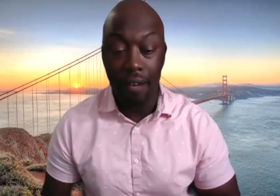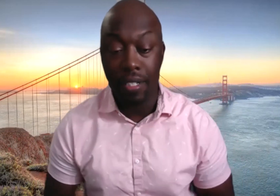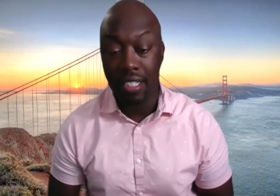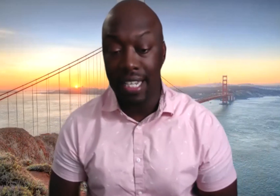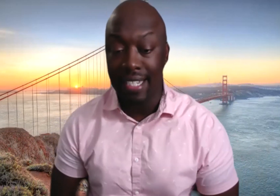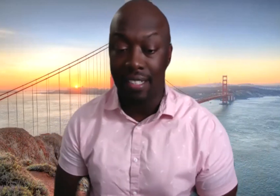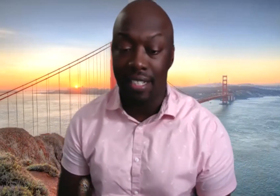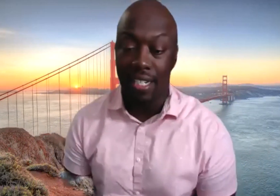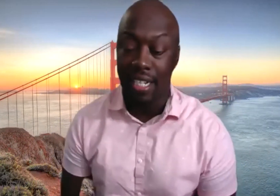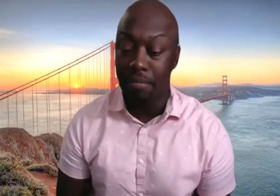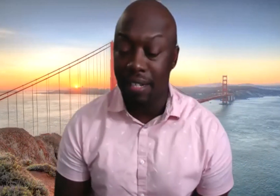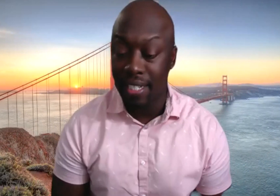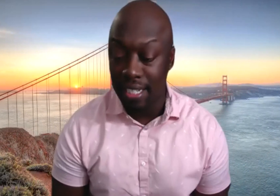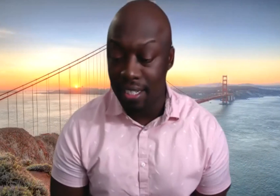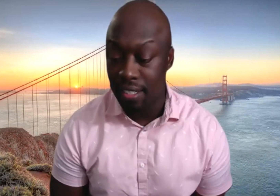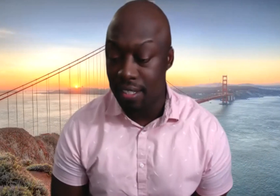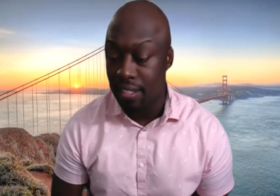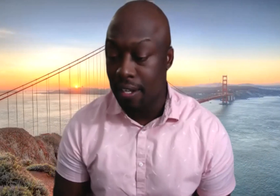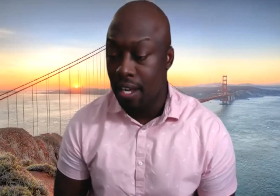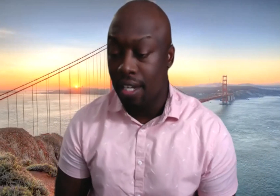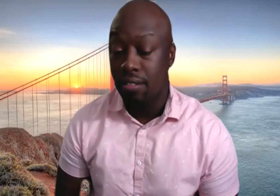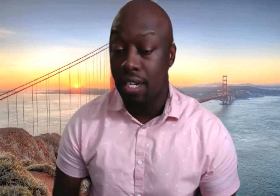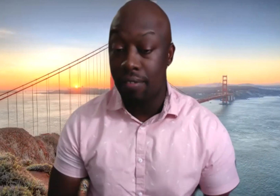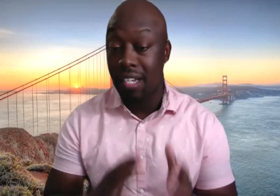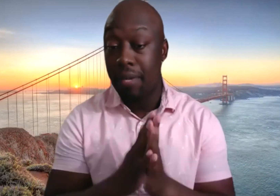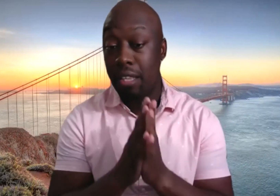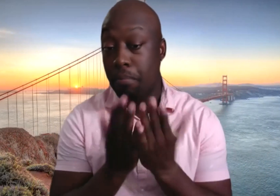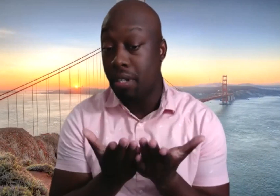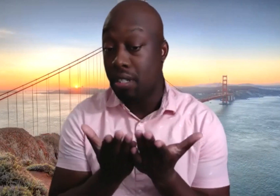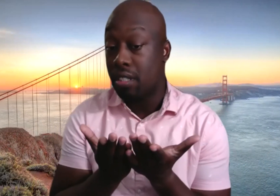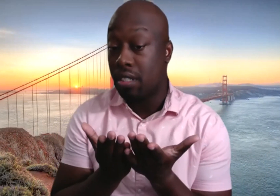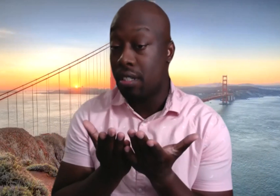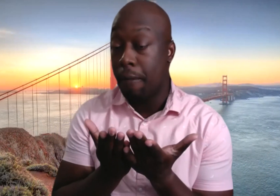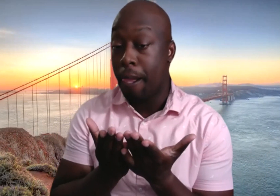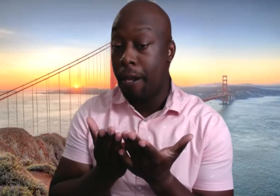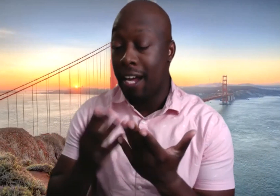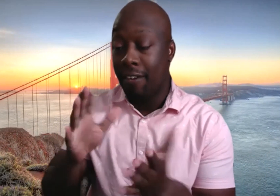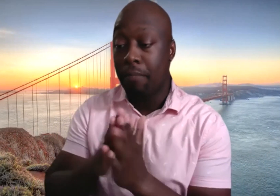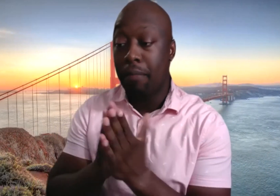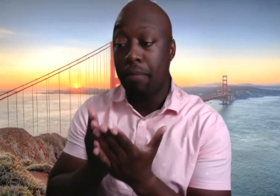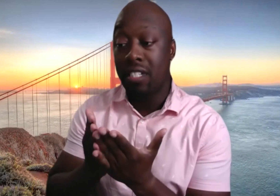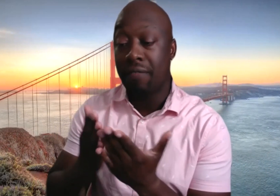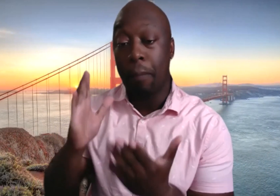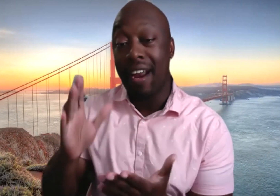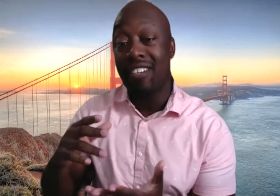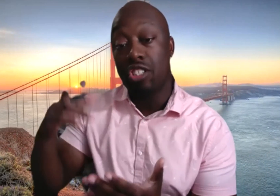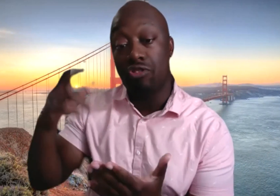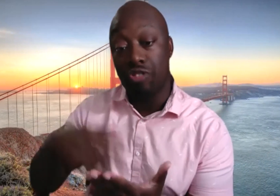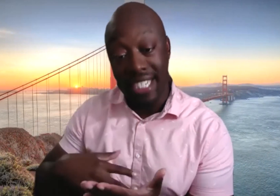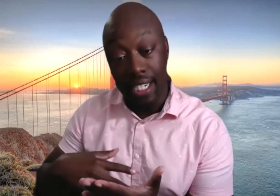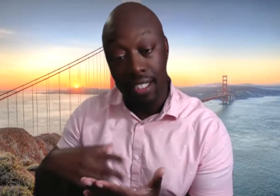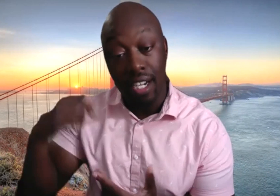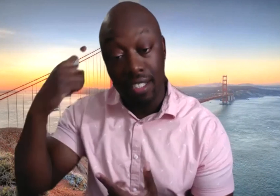library, obviously, that has the signing time DVDs. I do not recommend books. I recommend books for the parents